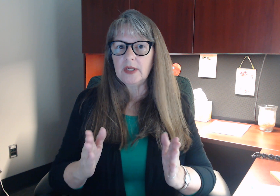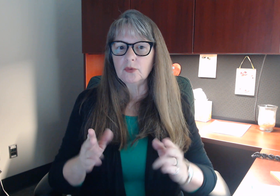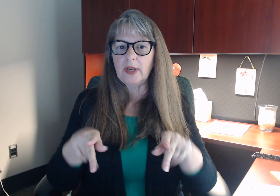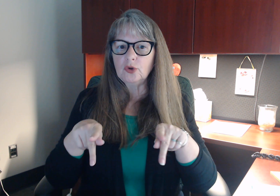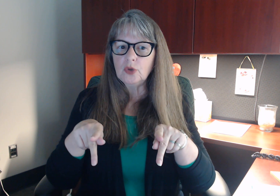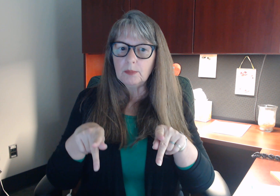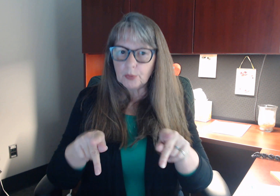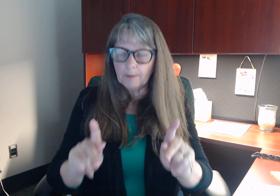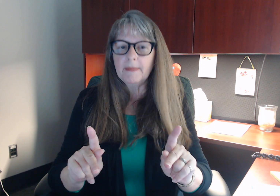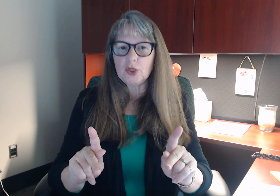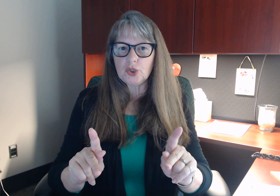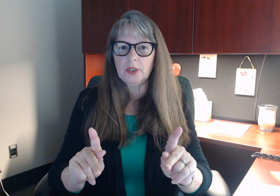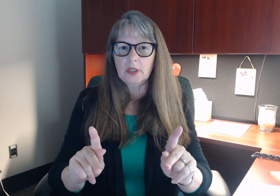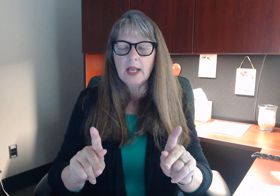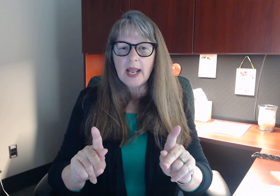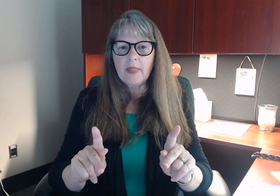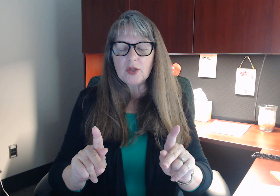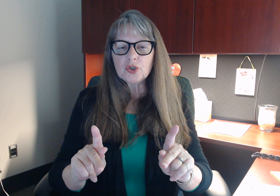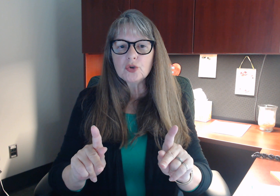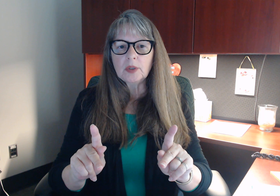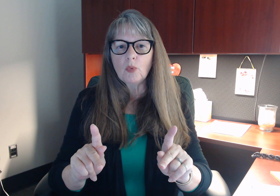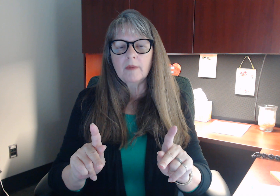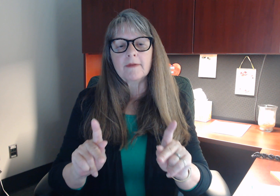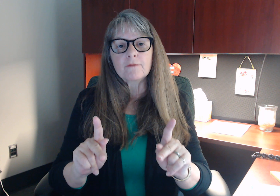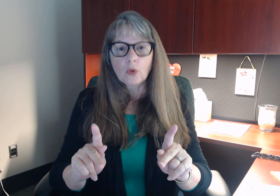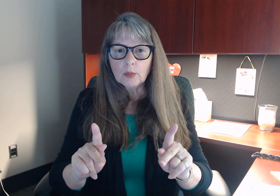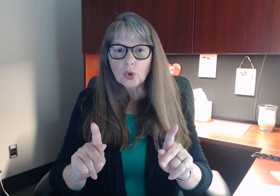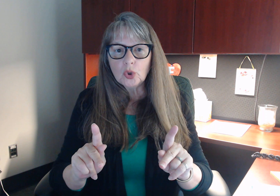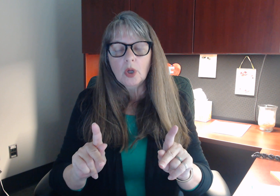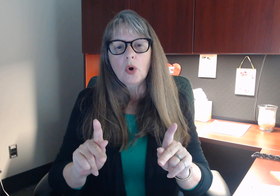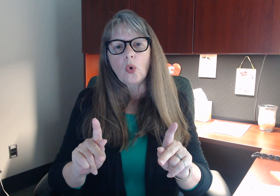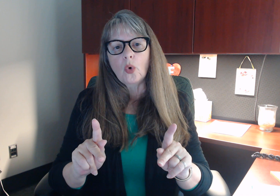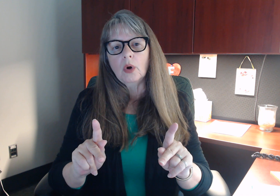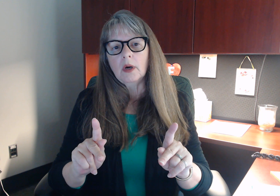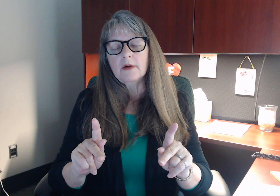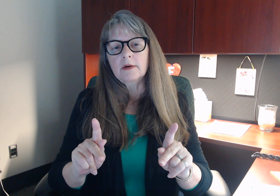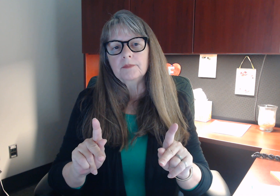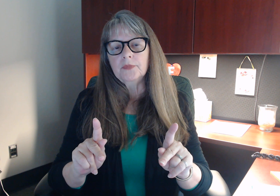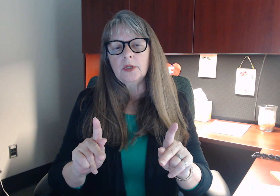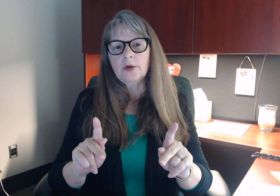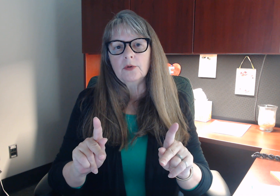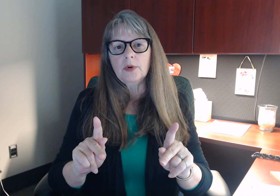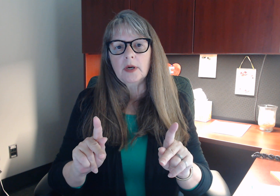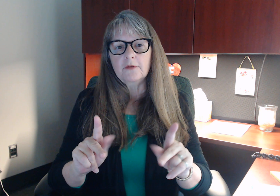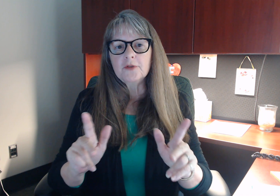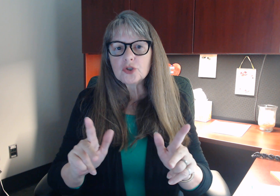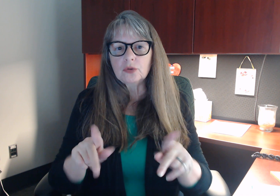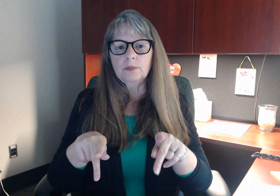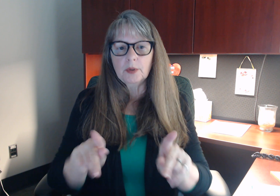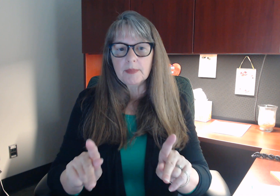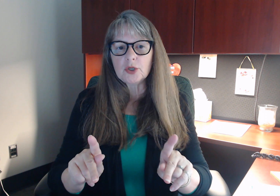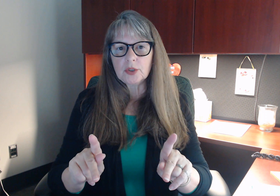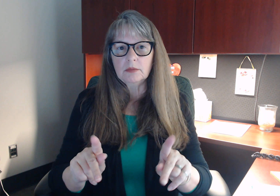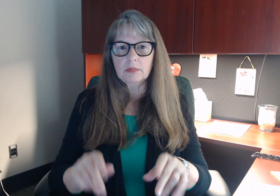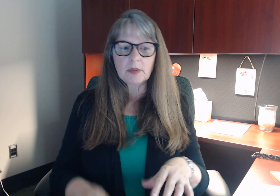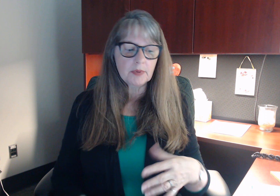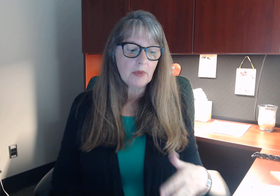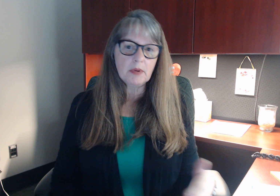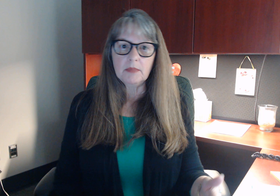to, you need permission. And that's usually more of a formal or official permission. Something maybe needed